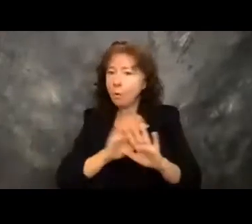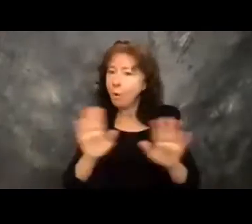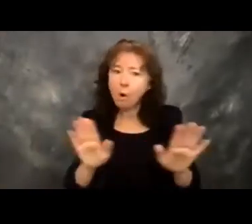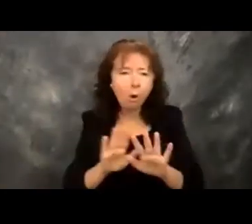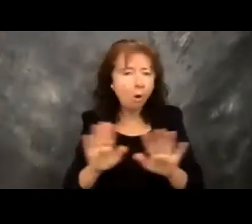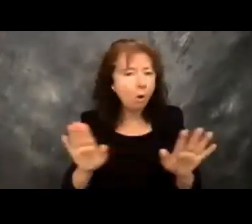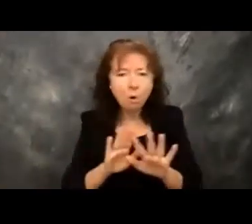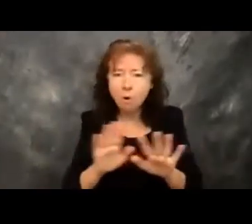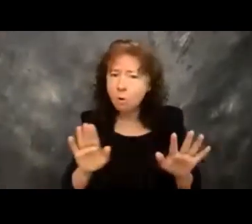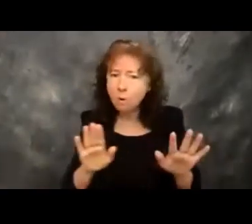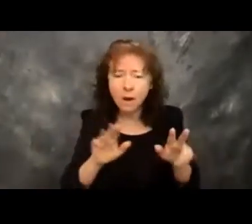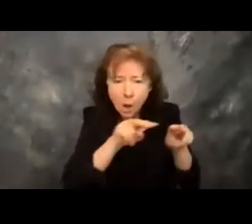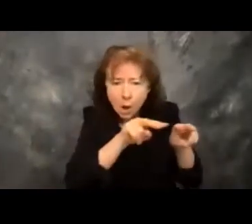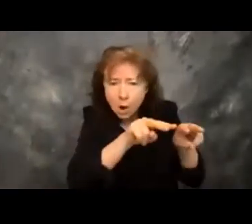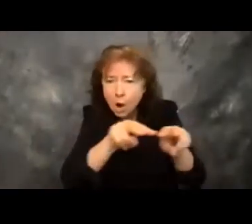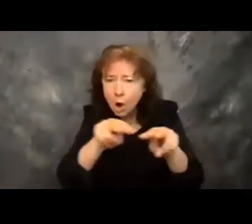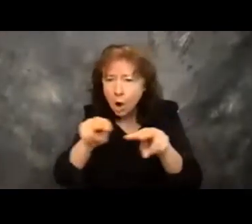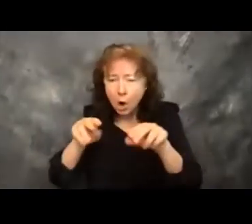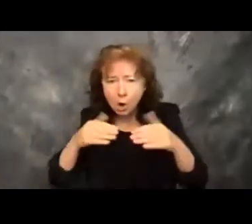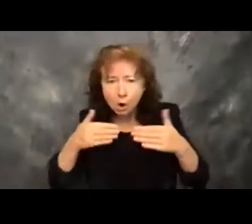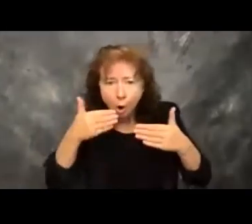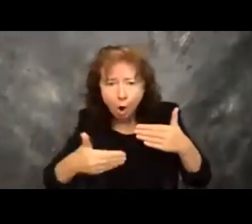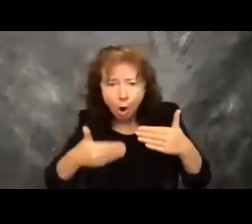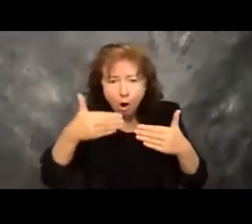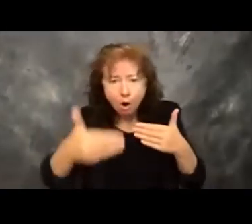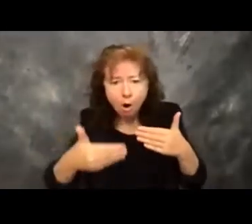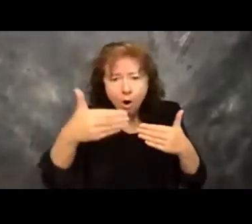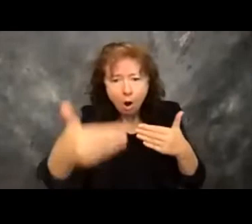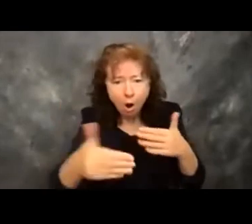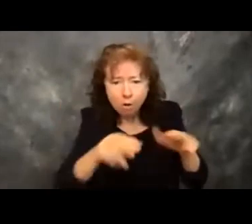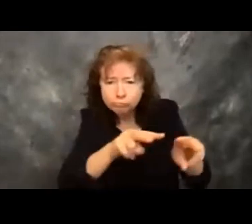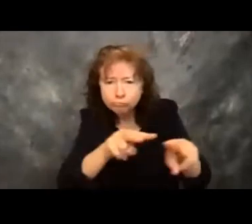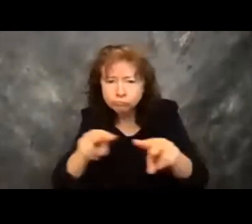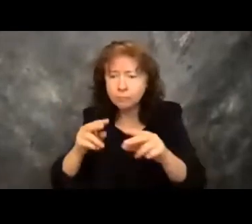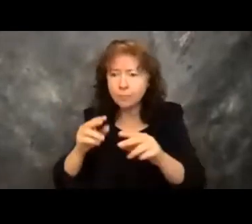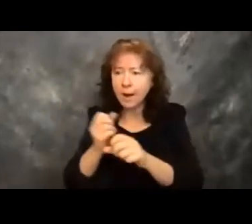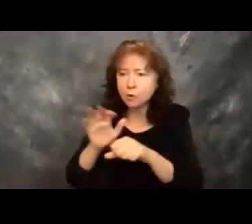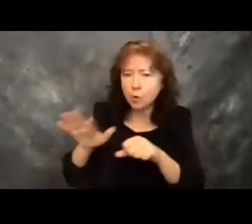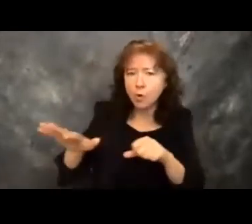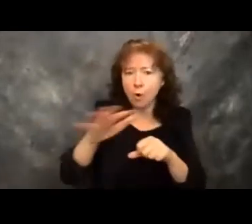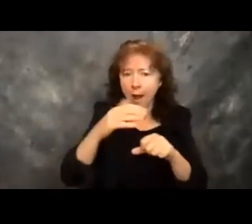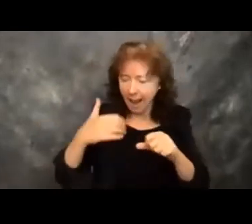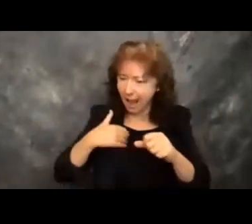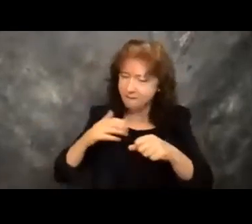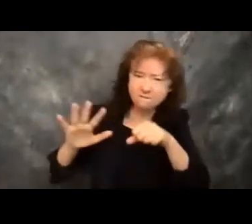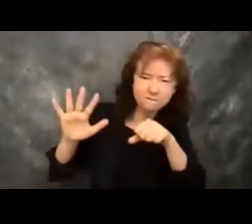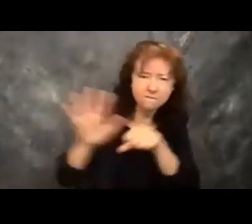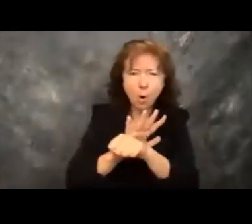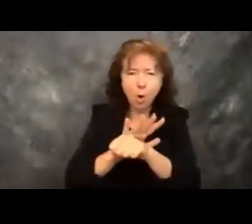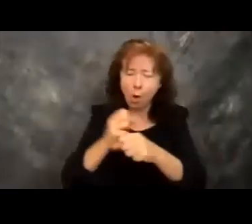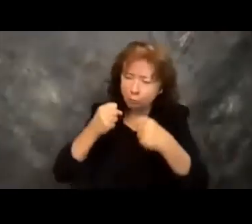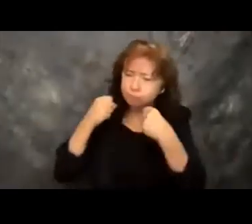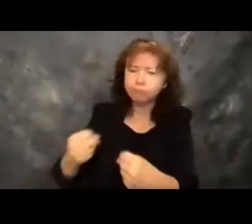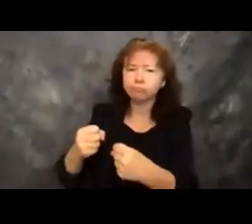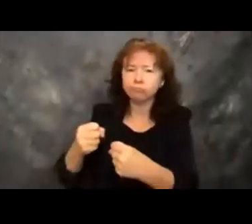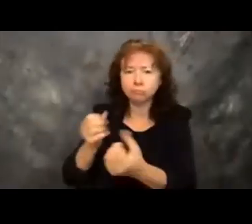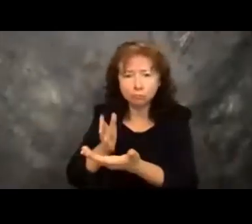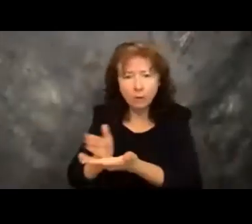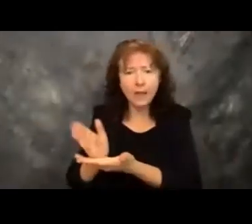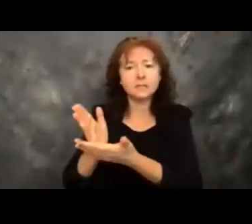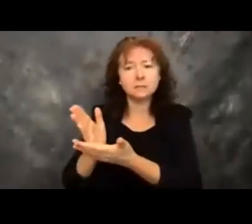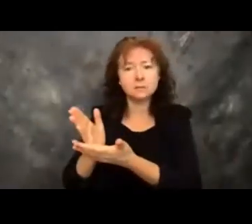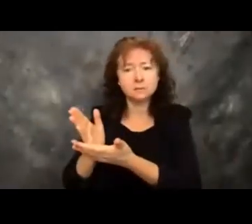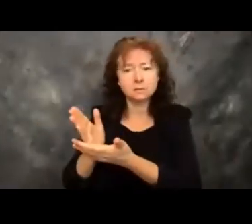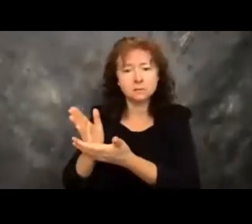every area, that every right of people with disabilities fully accomplished. That's the same as